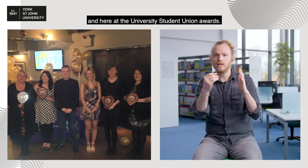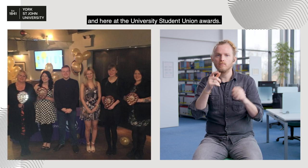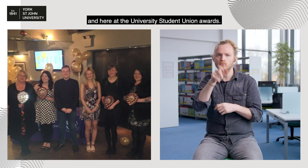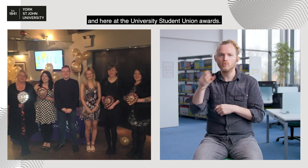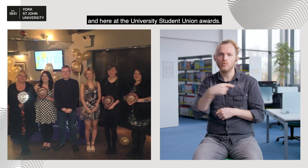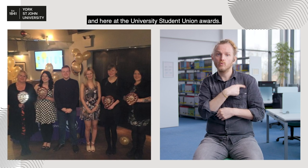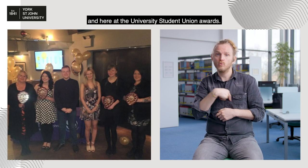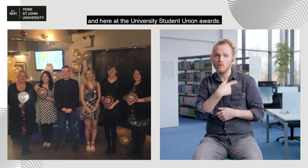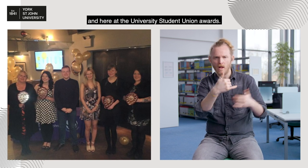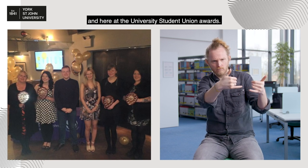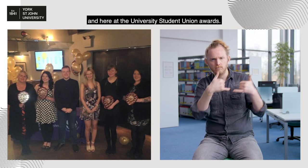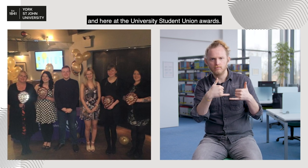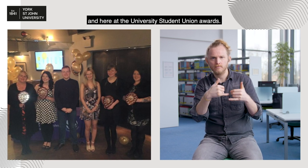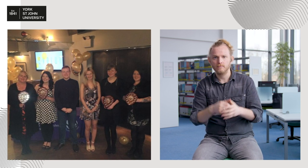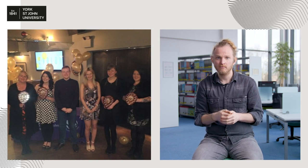Union Awards.